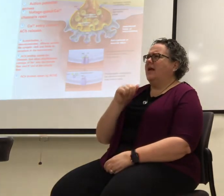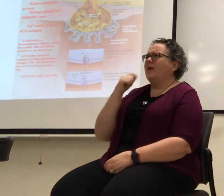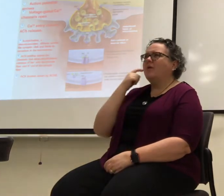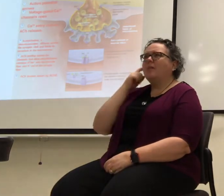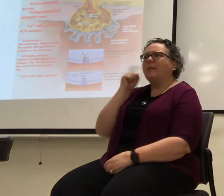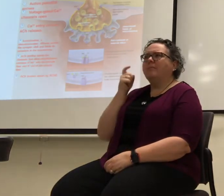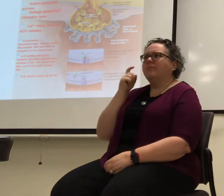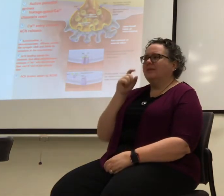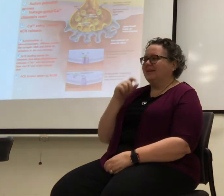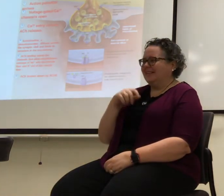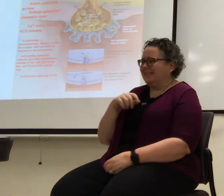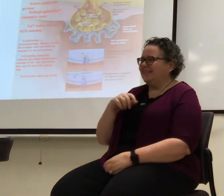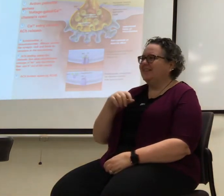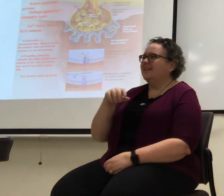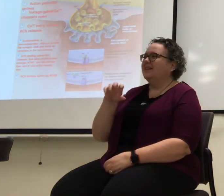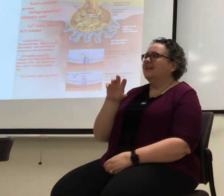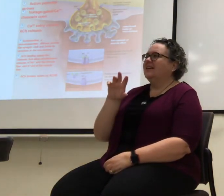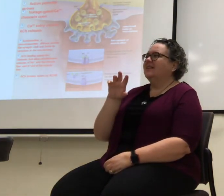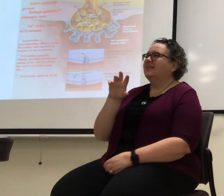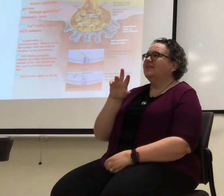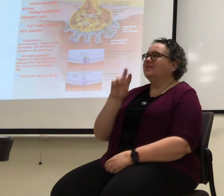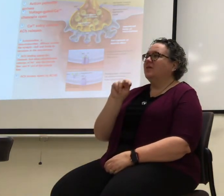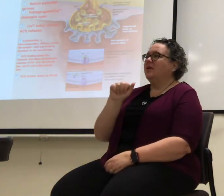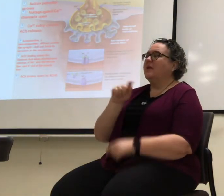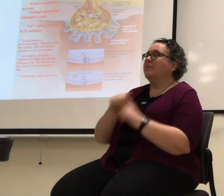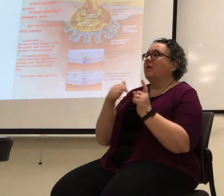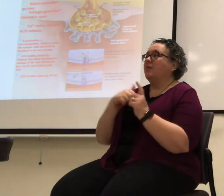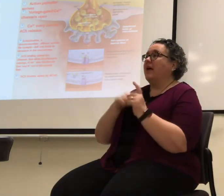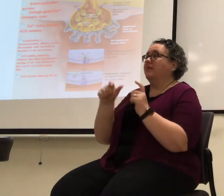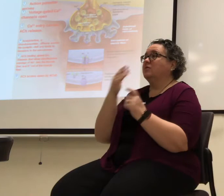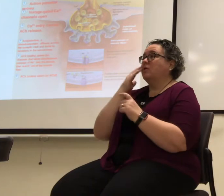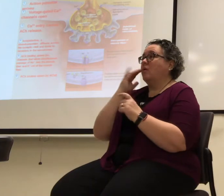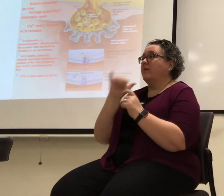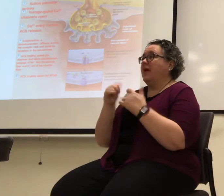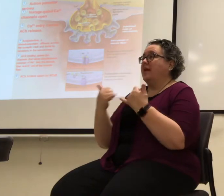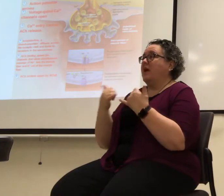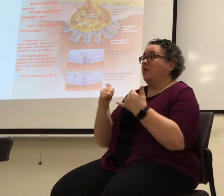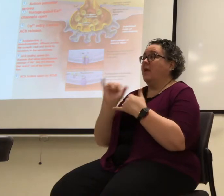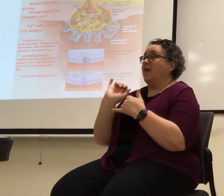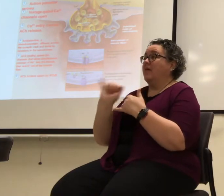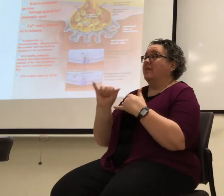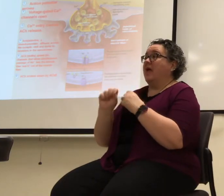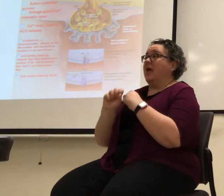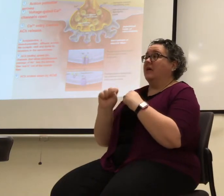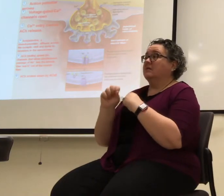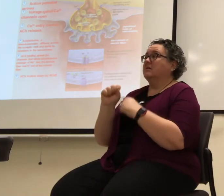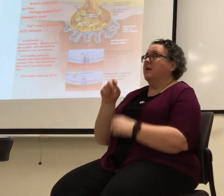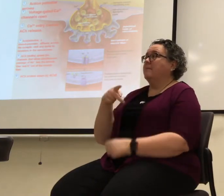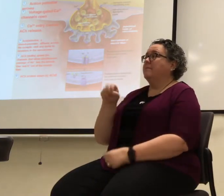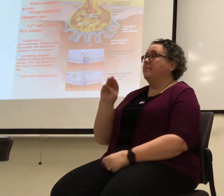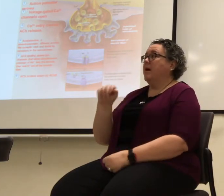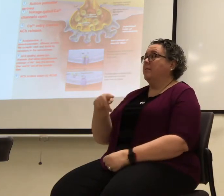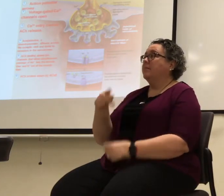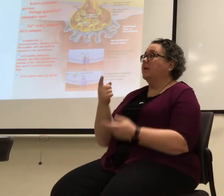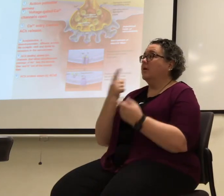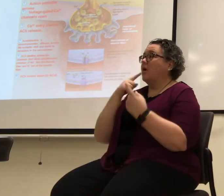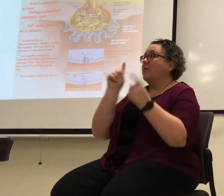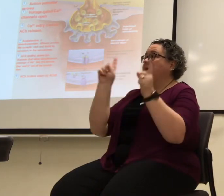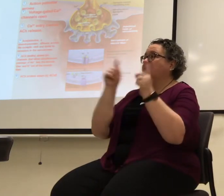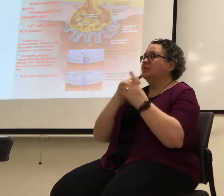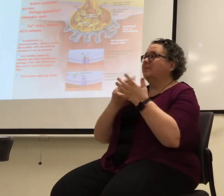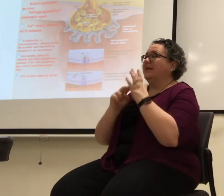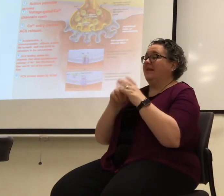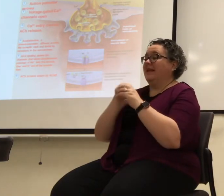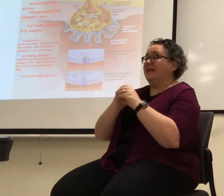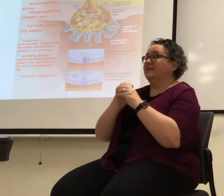well, some of you wrote about it better than others, but we have to know that now. What that pump accomplished is you made the inside of the cell negative